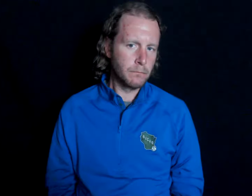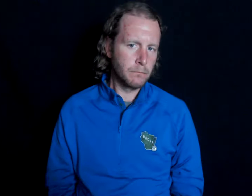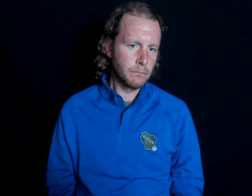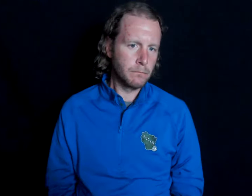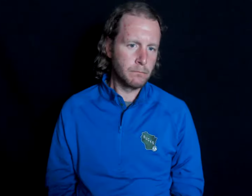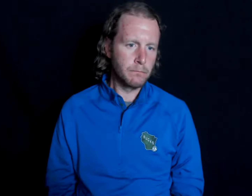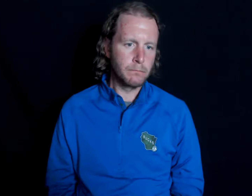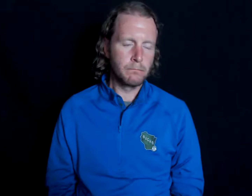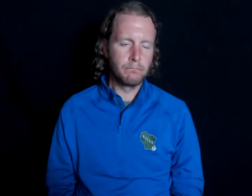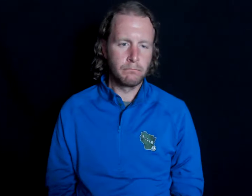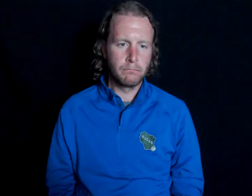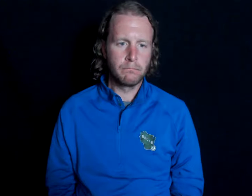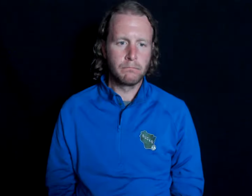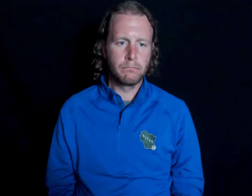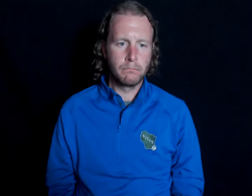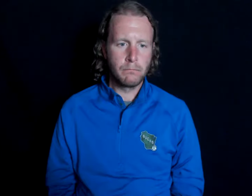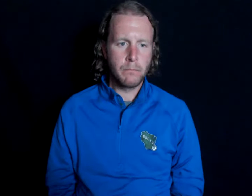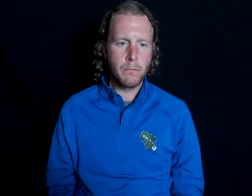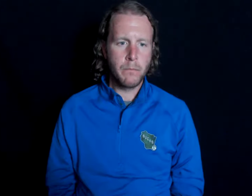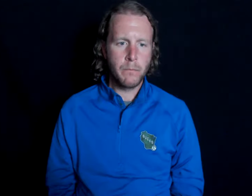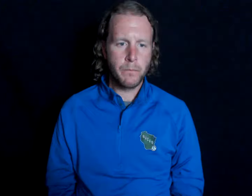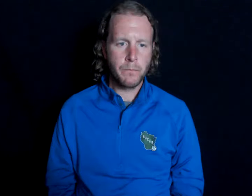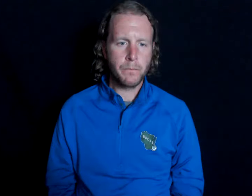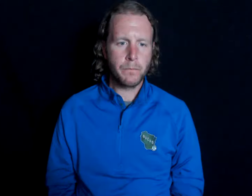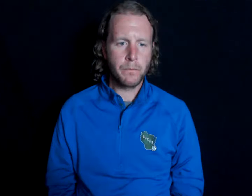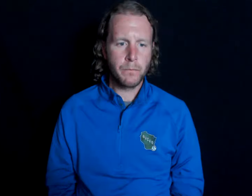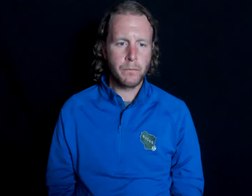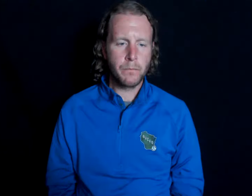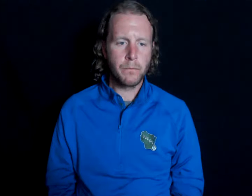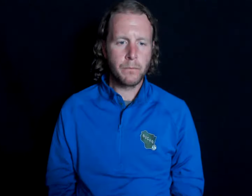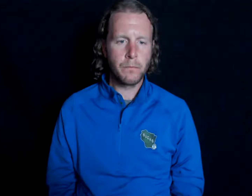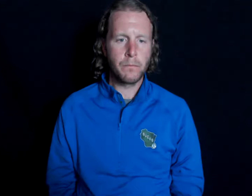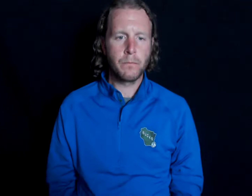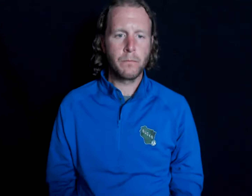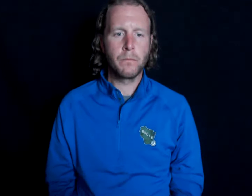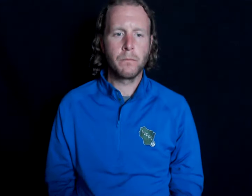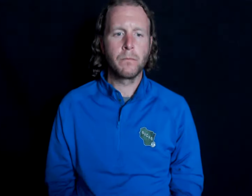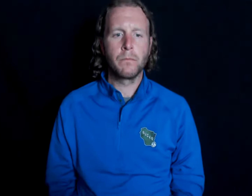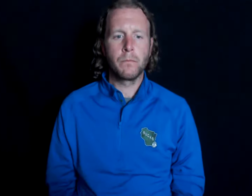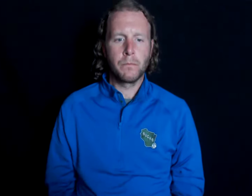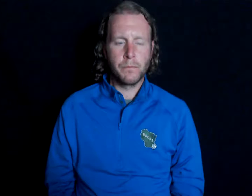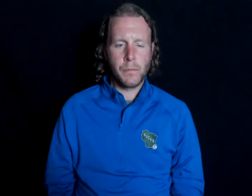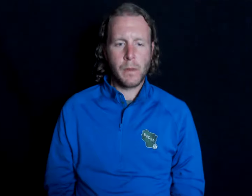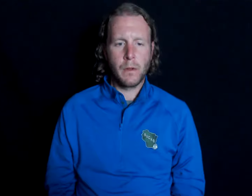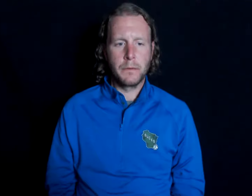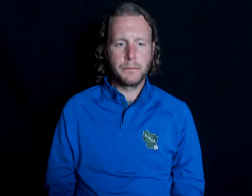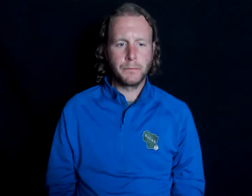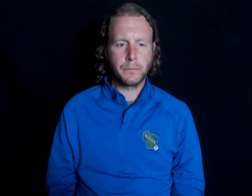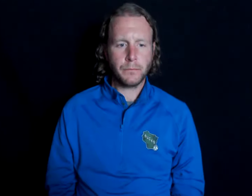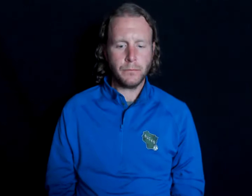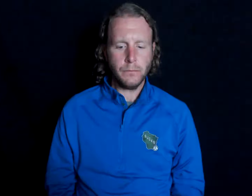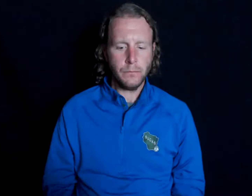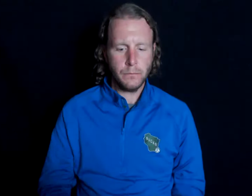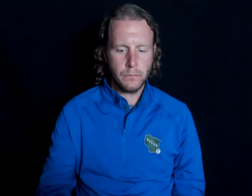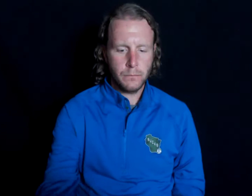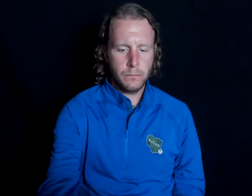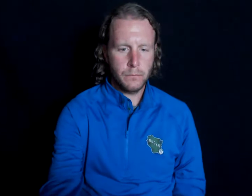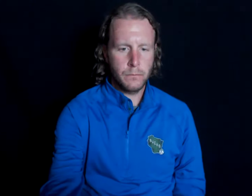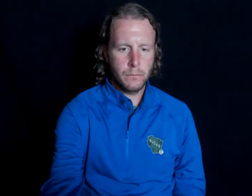Cheesy stuff, crazy bread. I must be dreaming. Oh no, it's real. Order stuffed crazy bread plus honey.